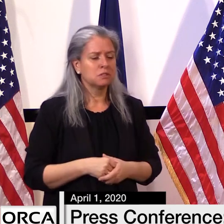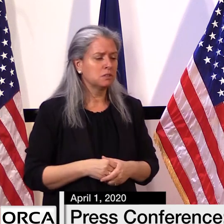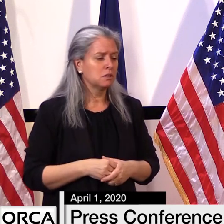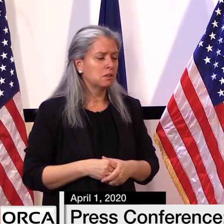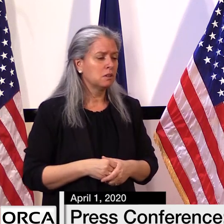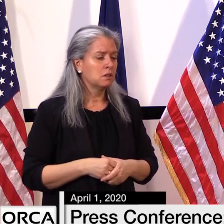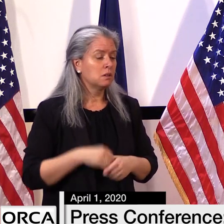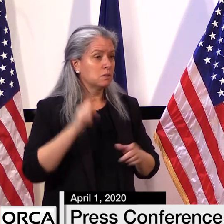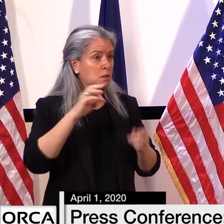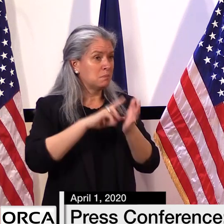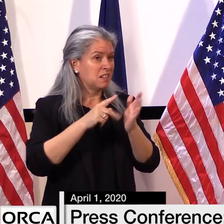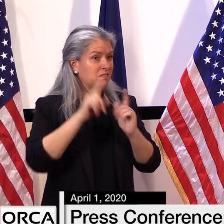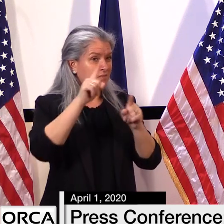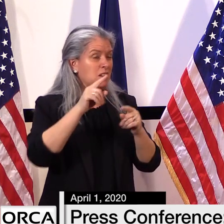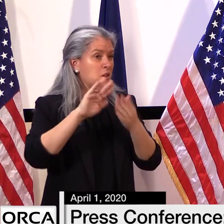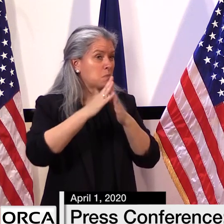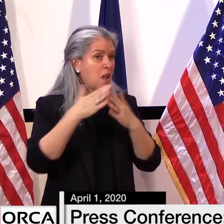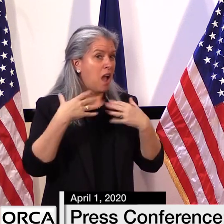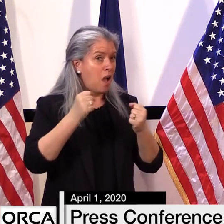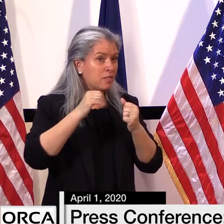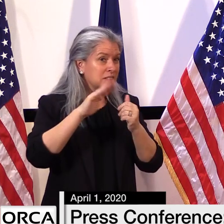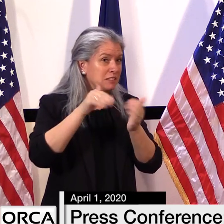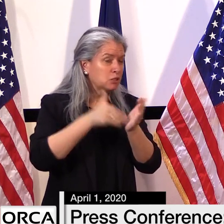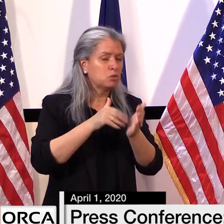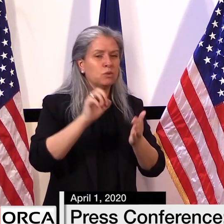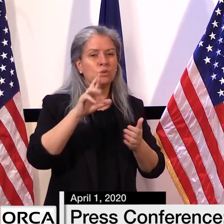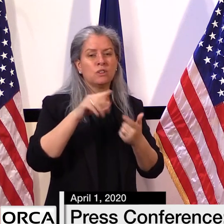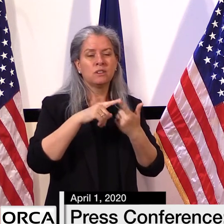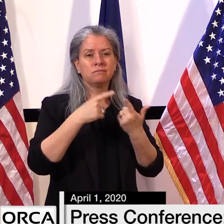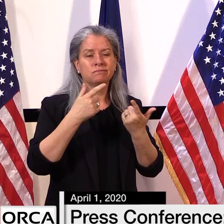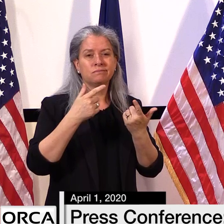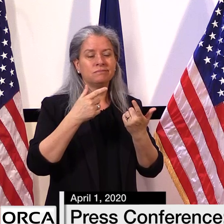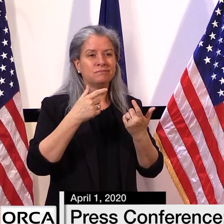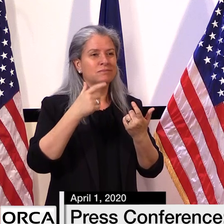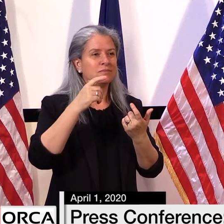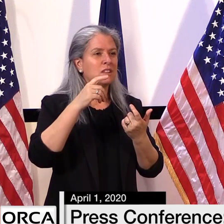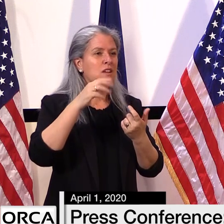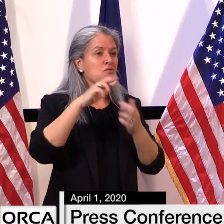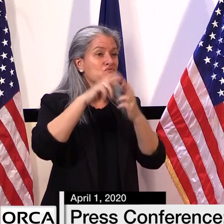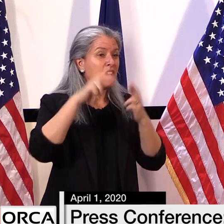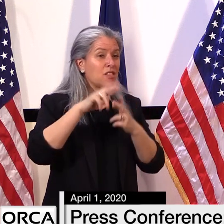like the community health centers of the Rutland region or a physician they know.